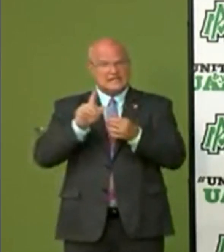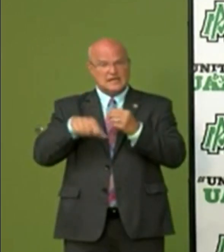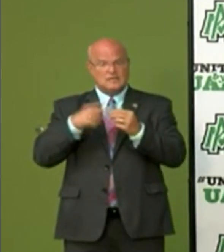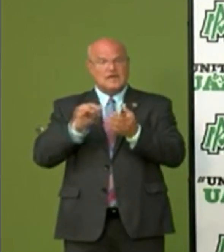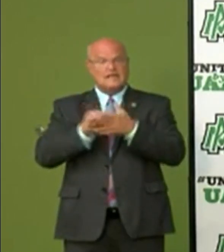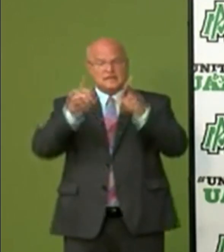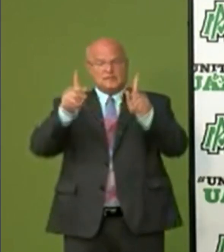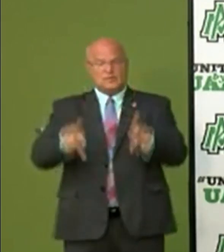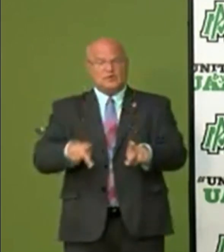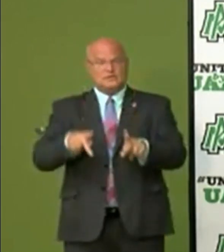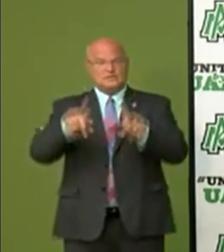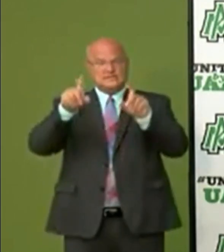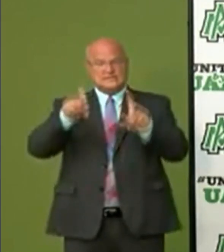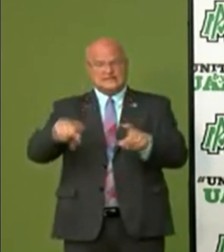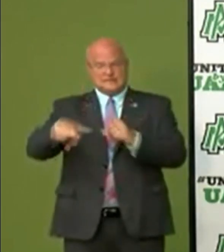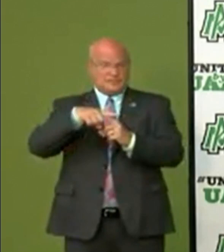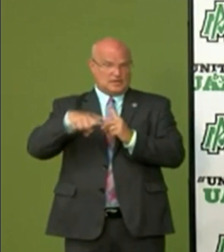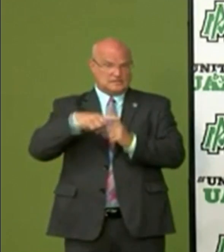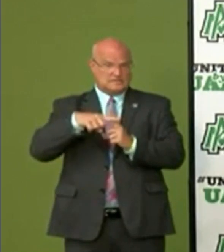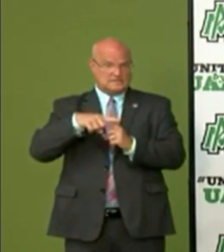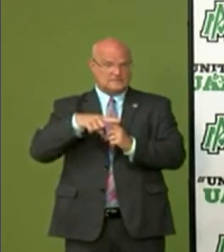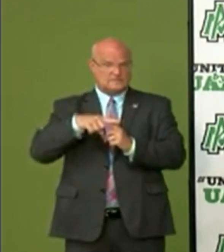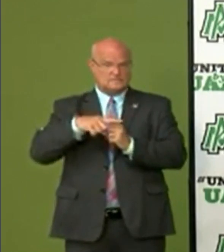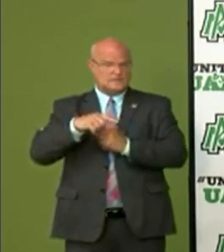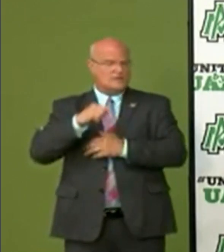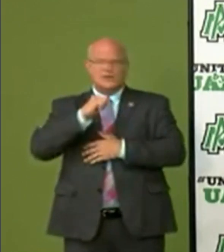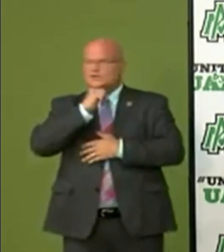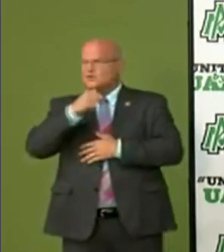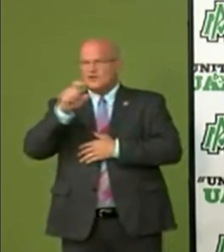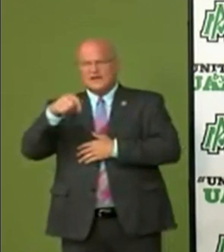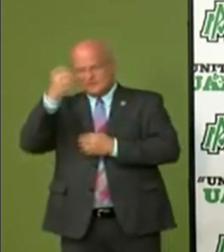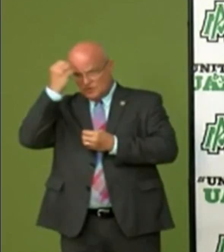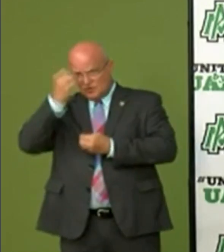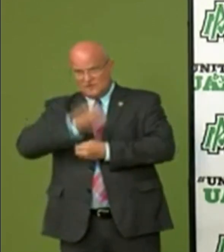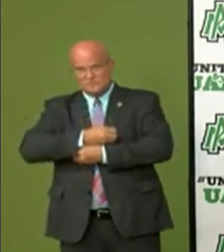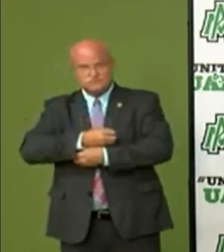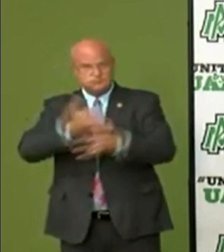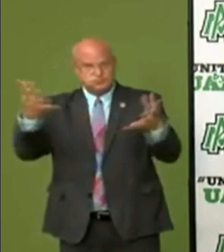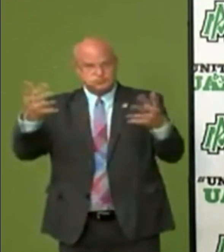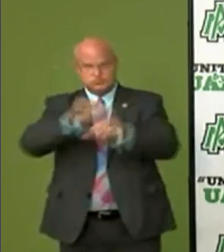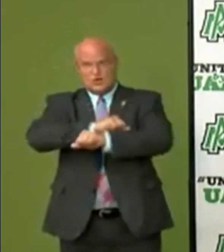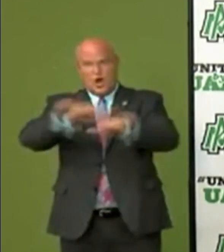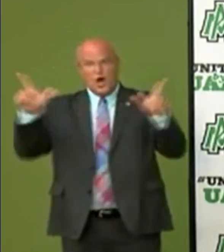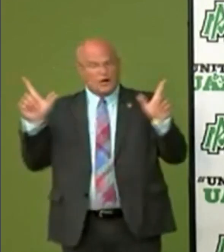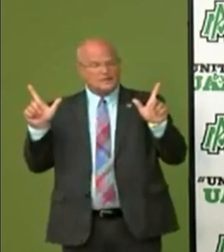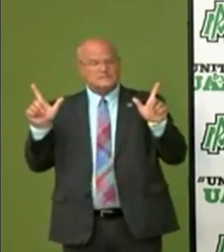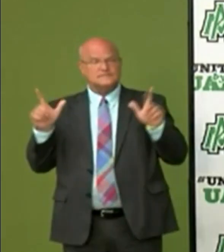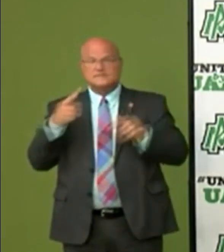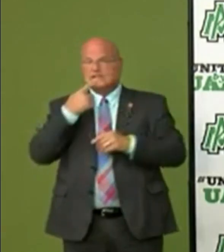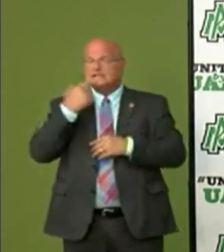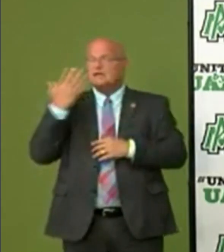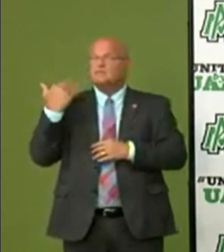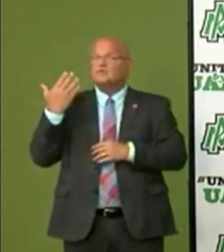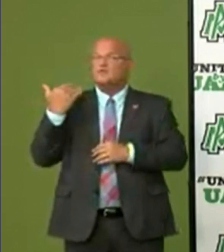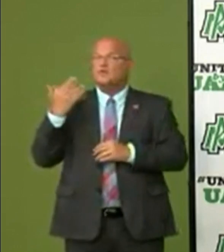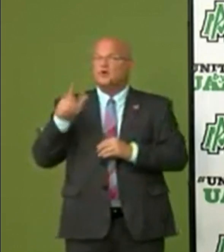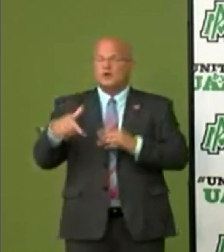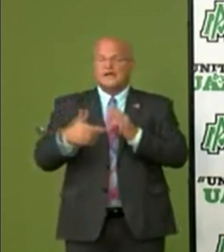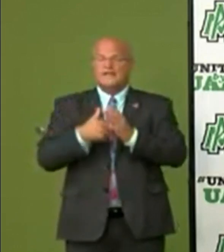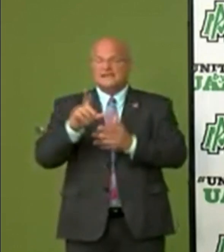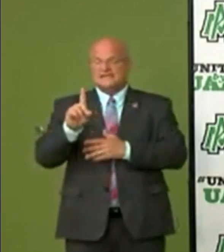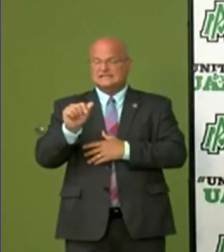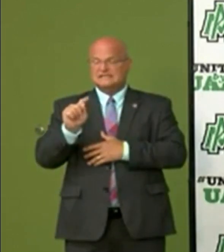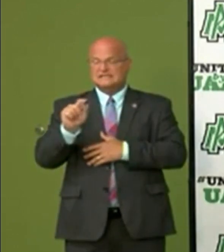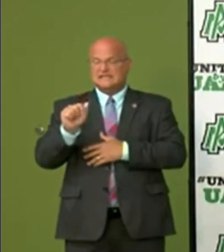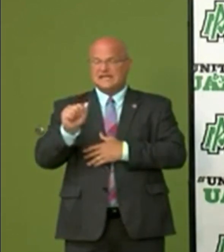the individual that has positivity. You don't necessarily have to notify the entire school. As I said before, these data